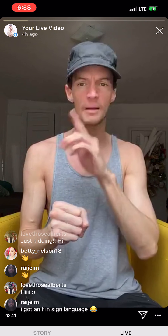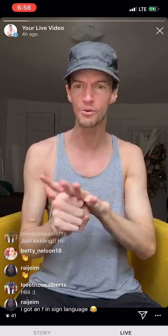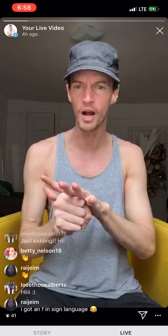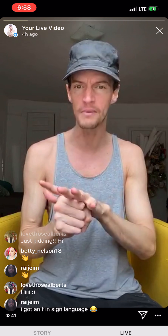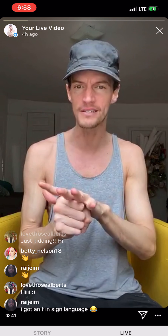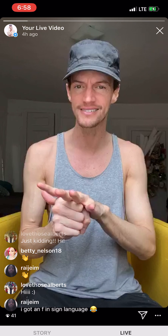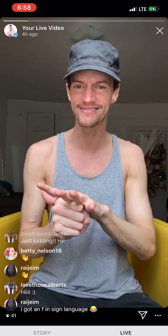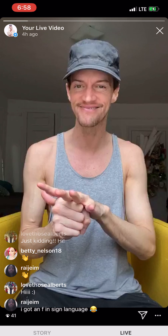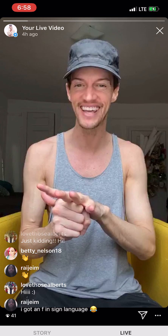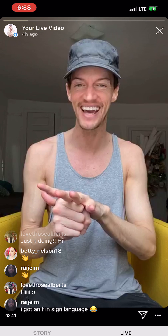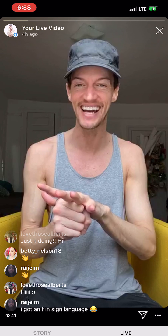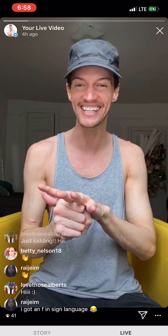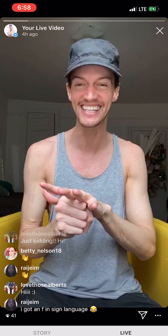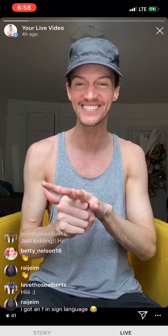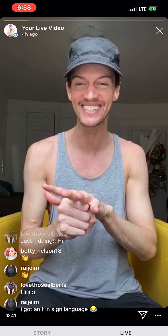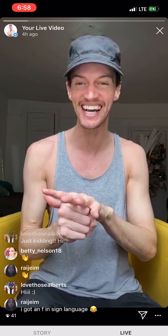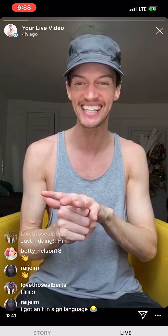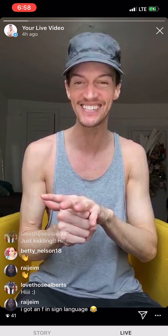promise. Yeah. This was kind of.